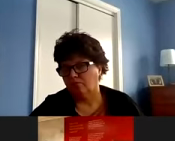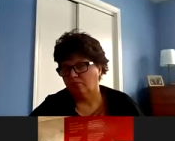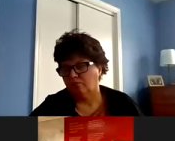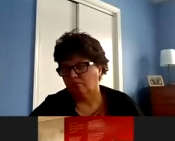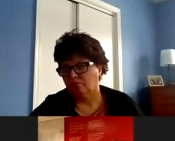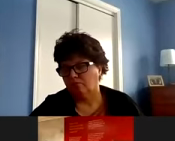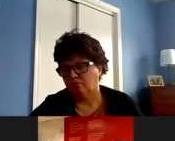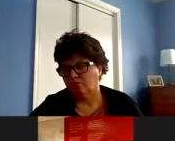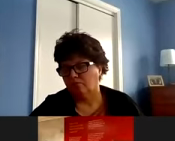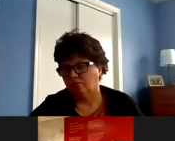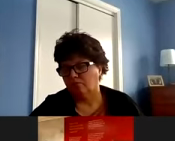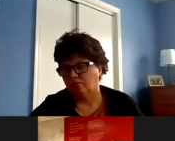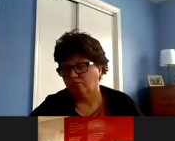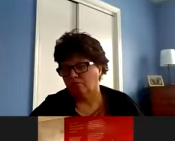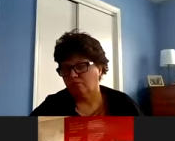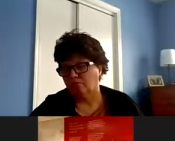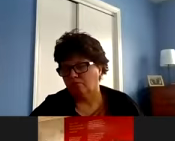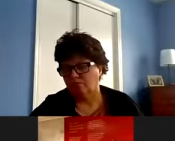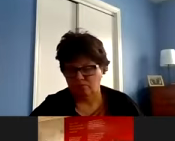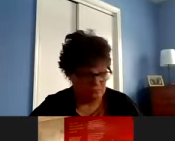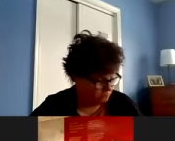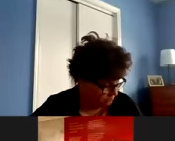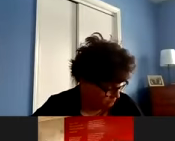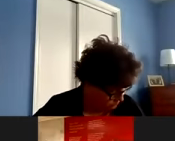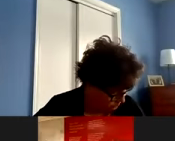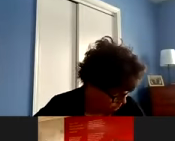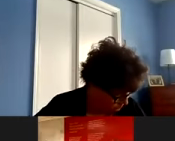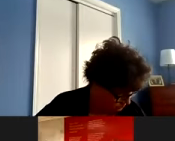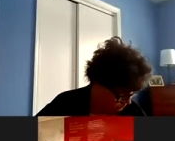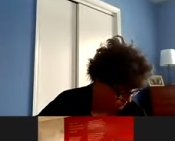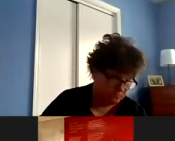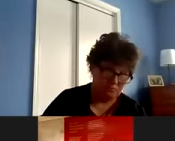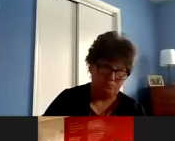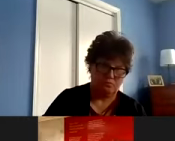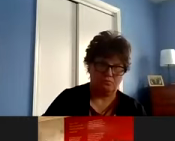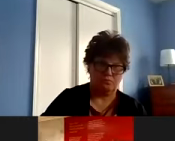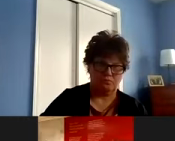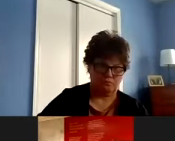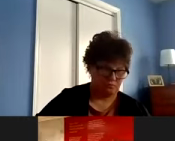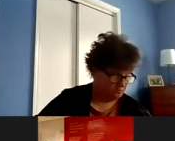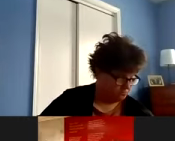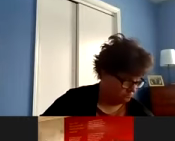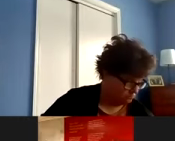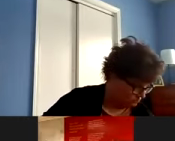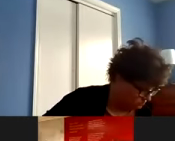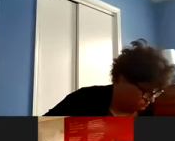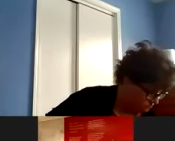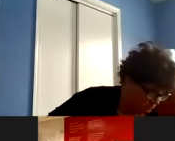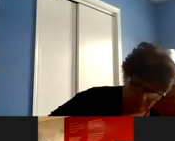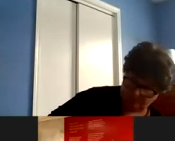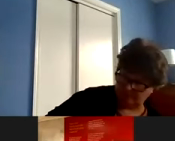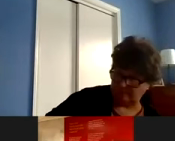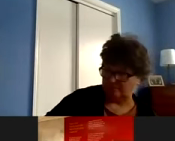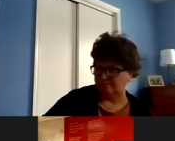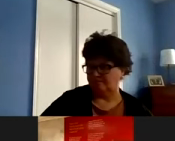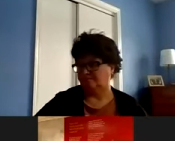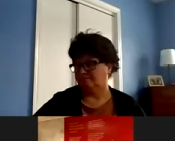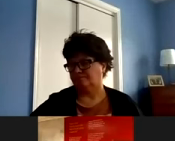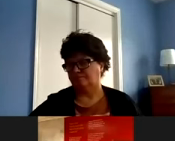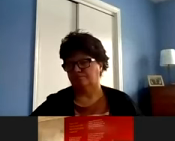and the river will be in me, and I in it. The dream is to make the world